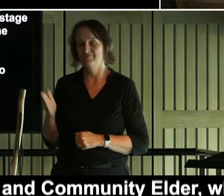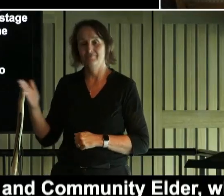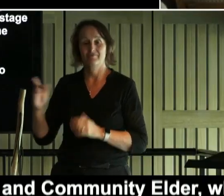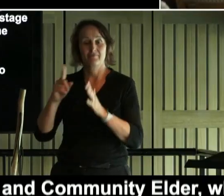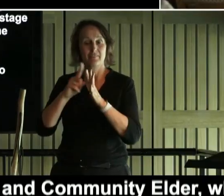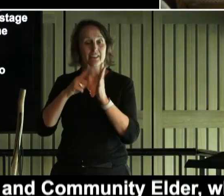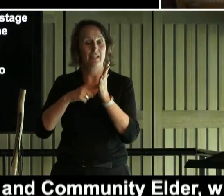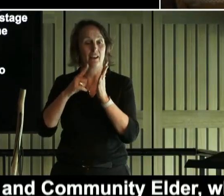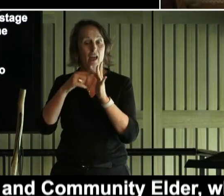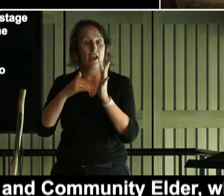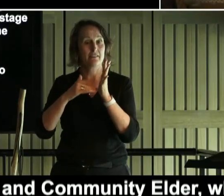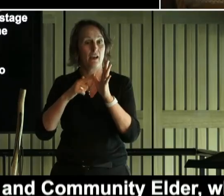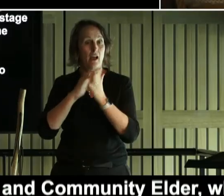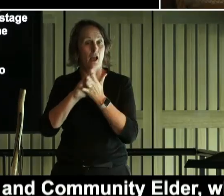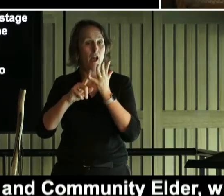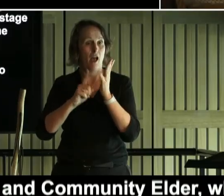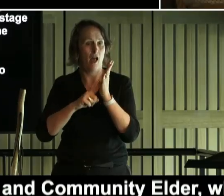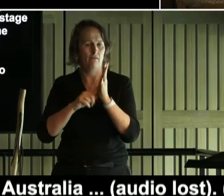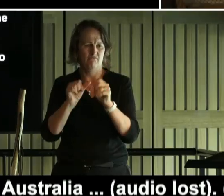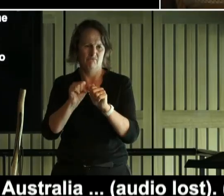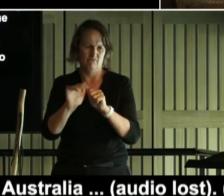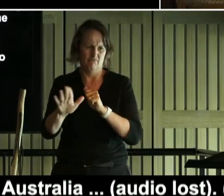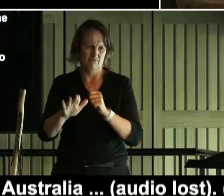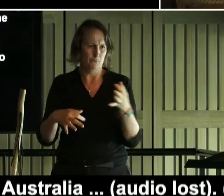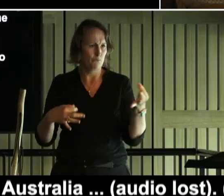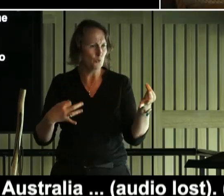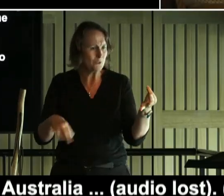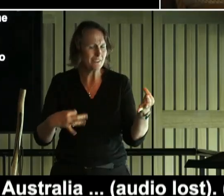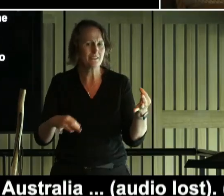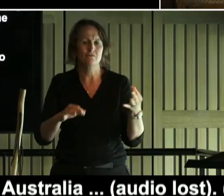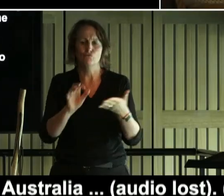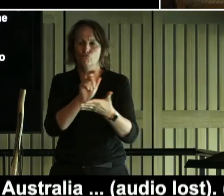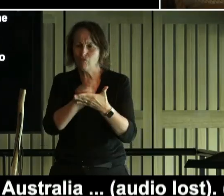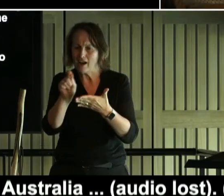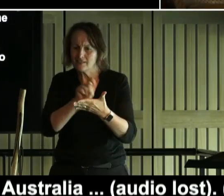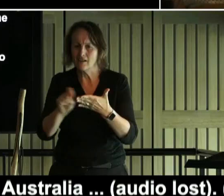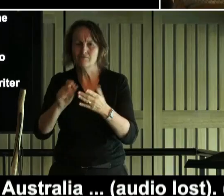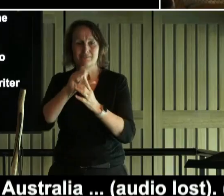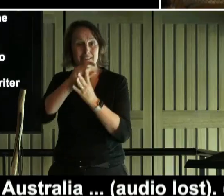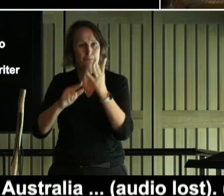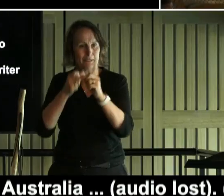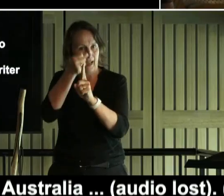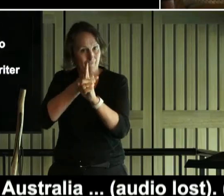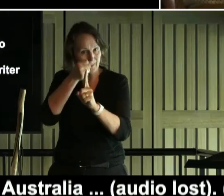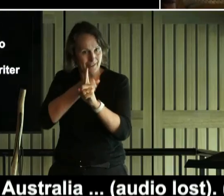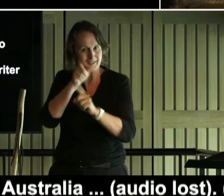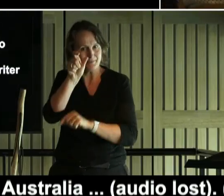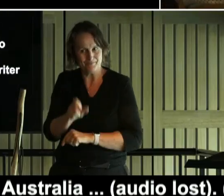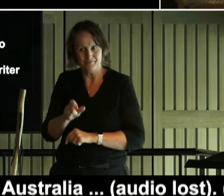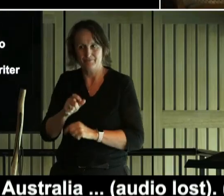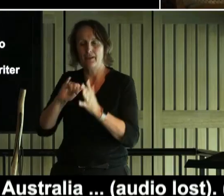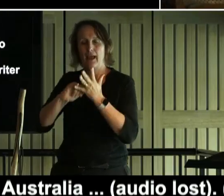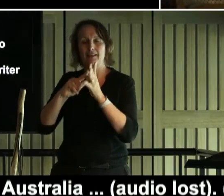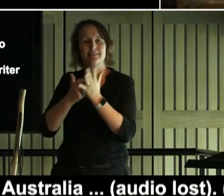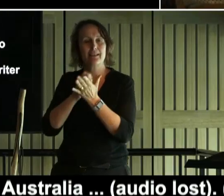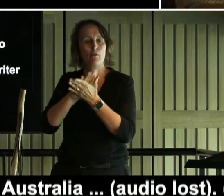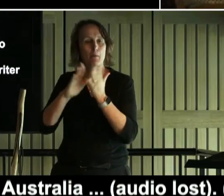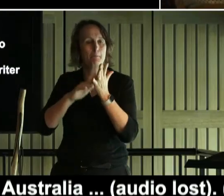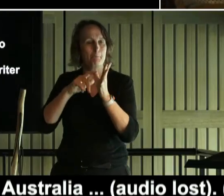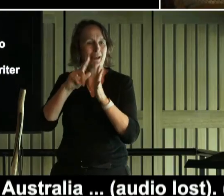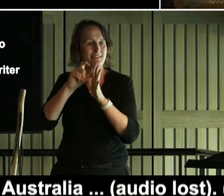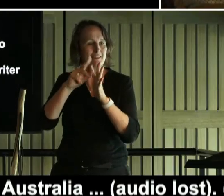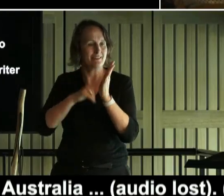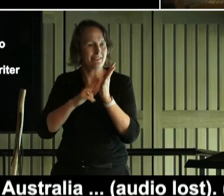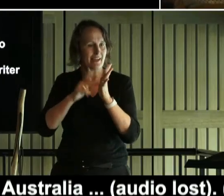you. Eliza Hull, brilliant musician, writer and disability advocate. And Sarah-Mace